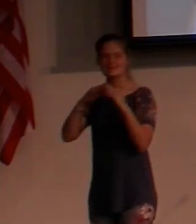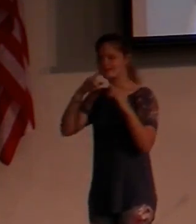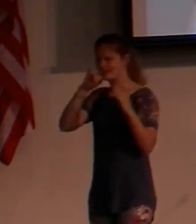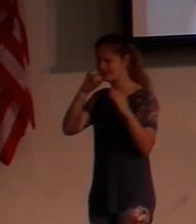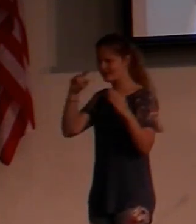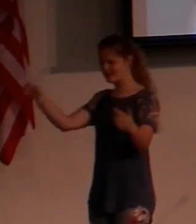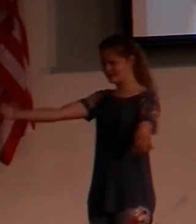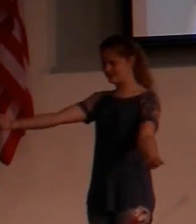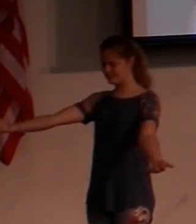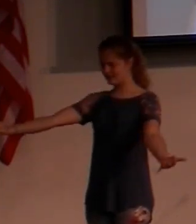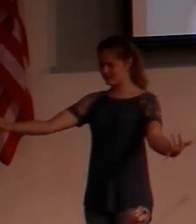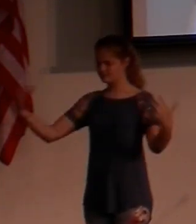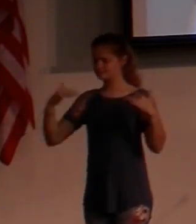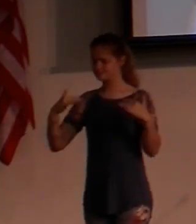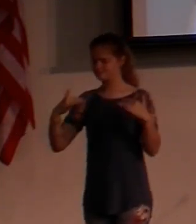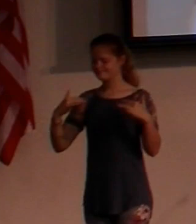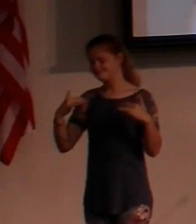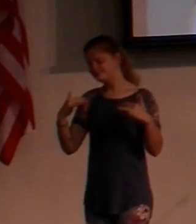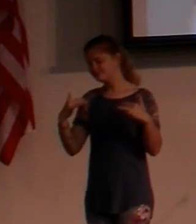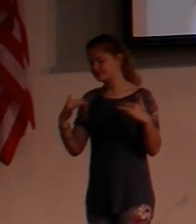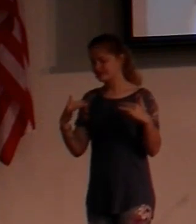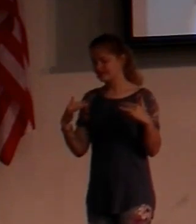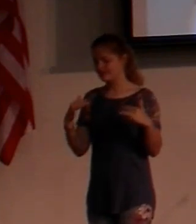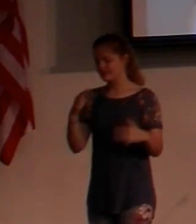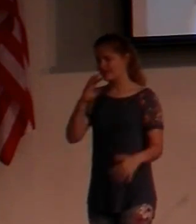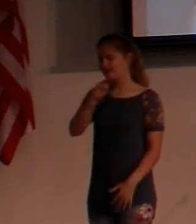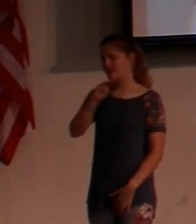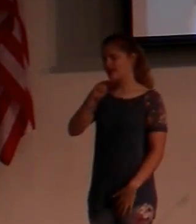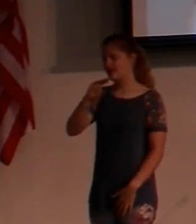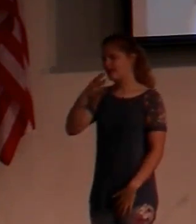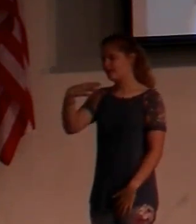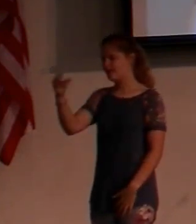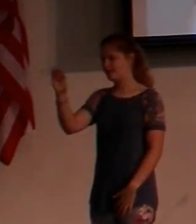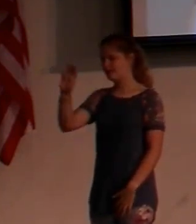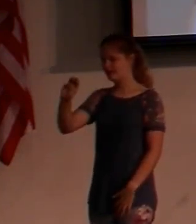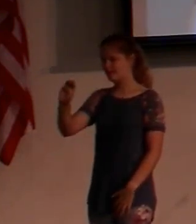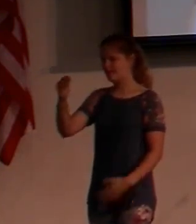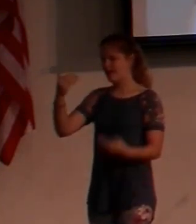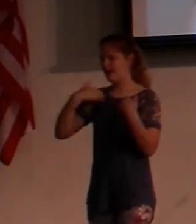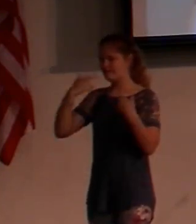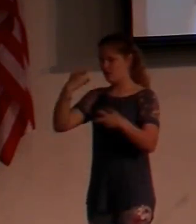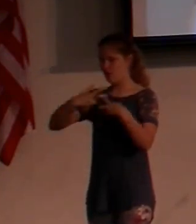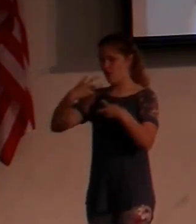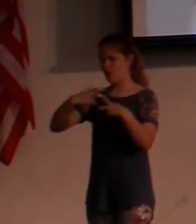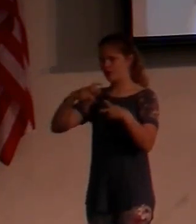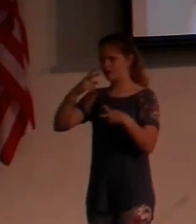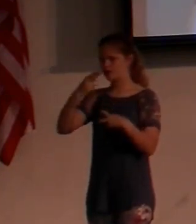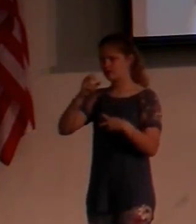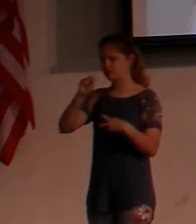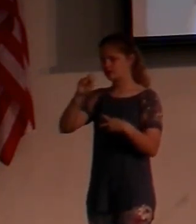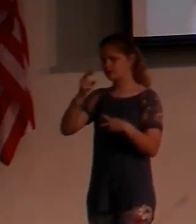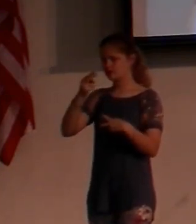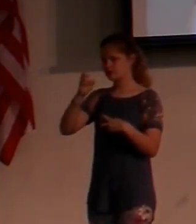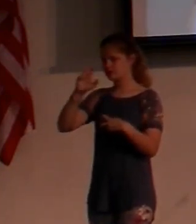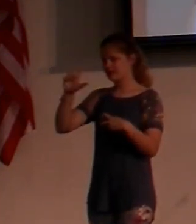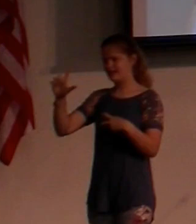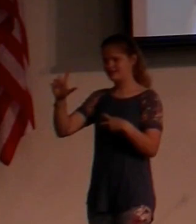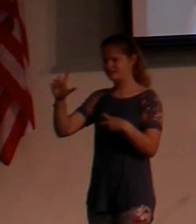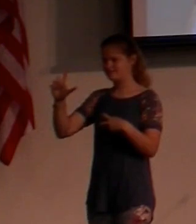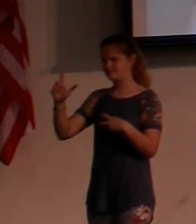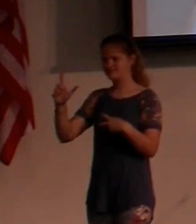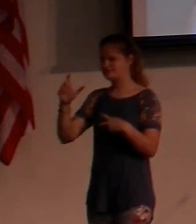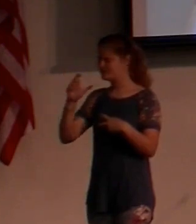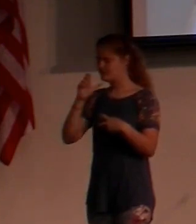pretty, kind of like an M&M. They have a hard shell on the outside. They don't want to smile. They don't